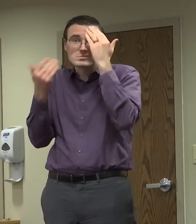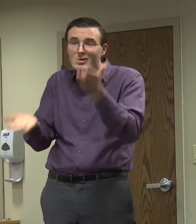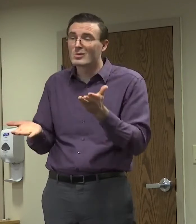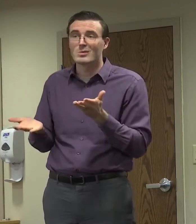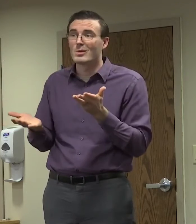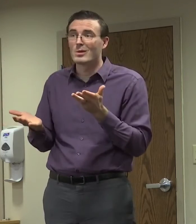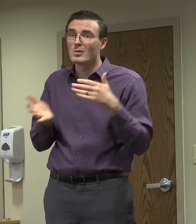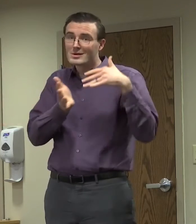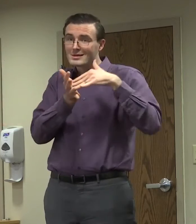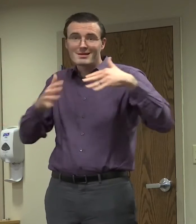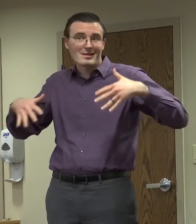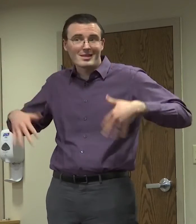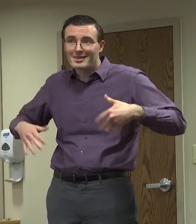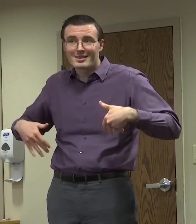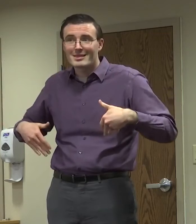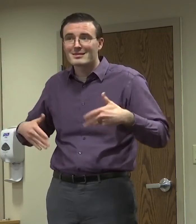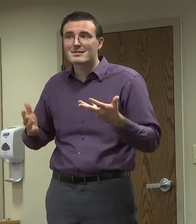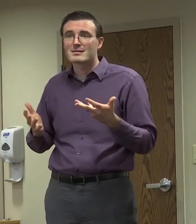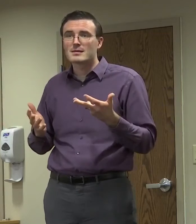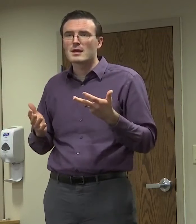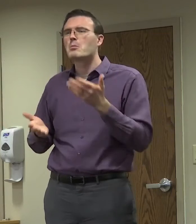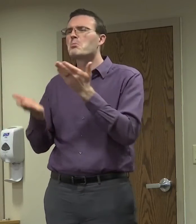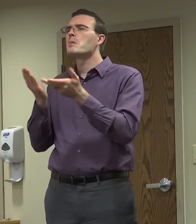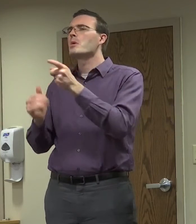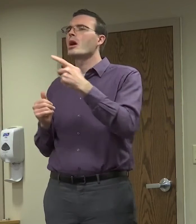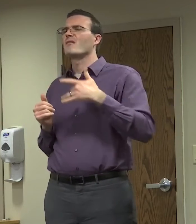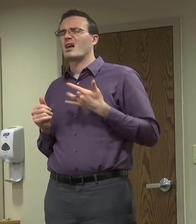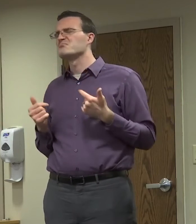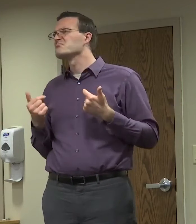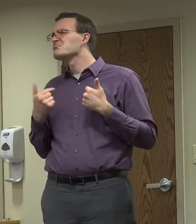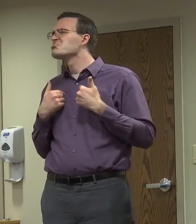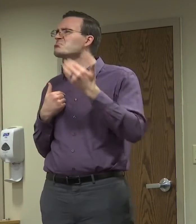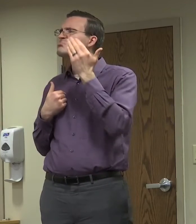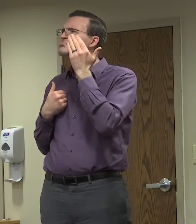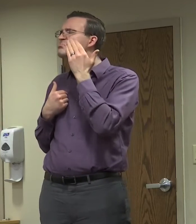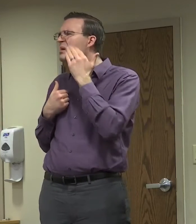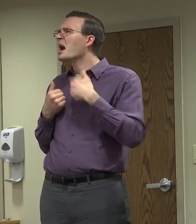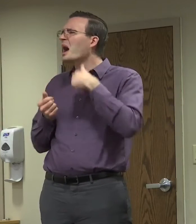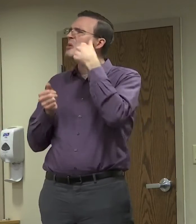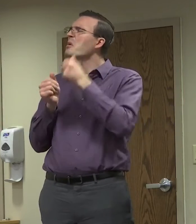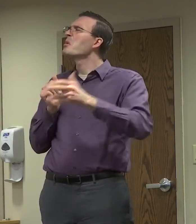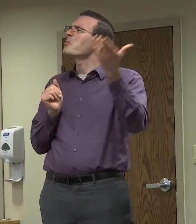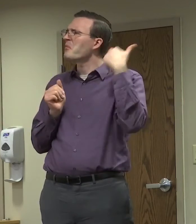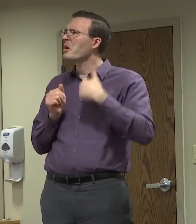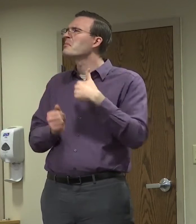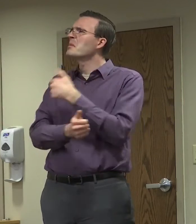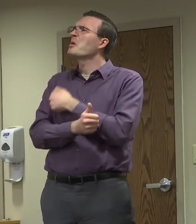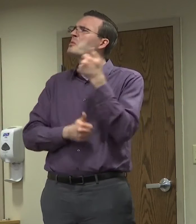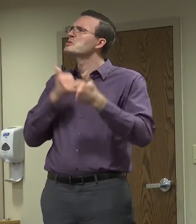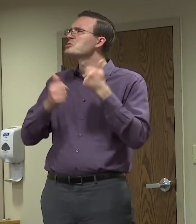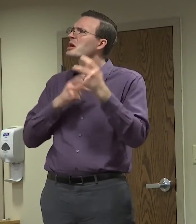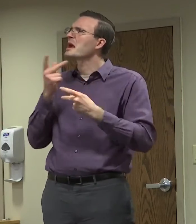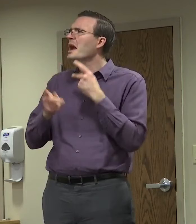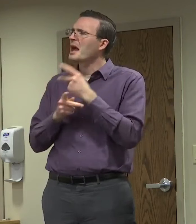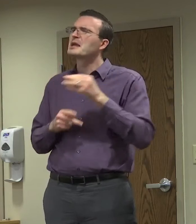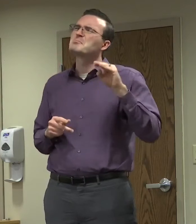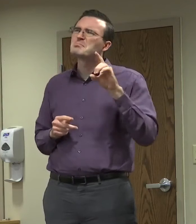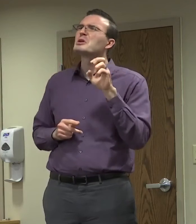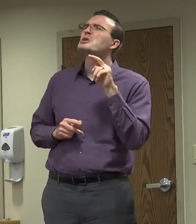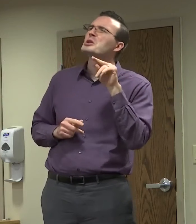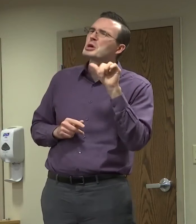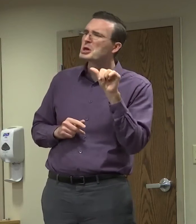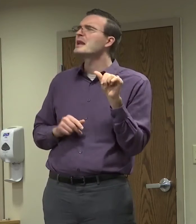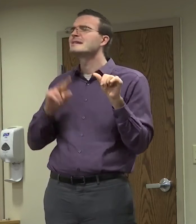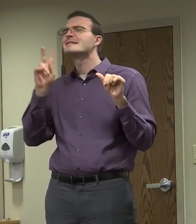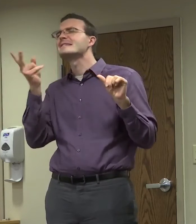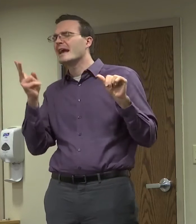vaccine types. So while you may think you know, and you may think you remember which vaccine type you had, if you got Moderna on the first dose, you need